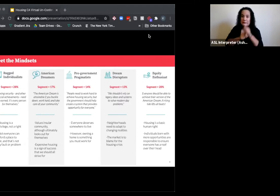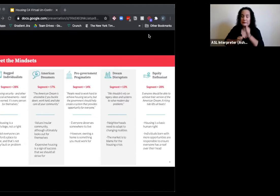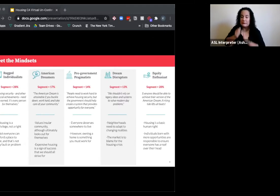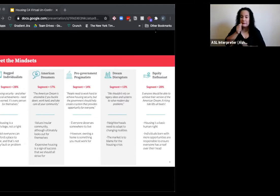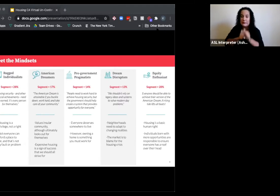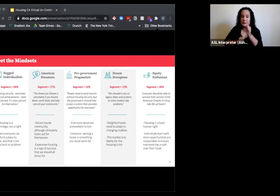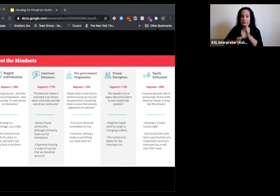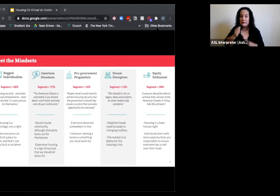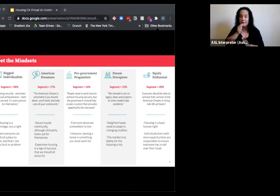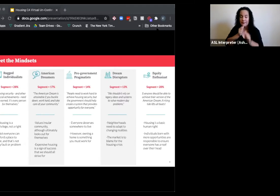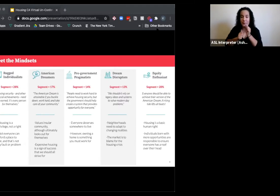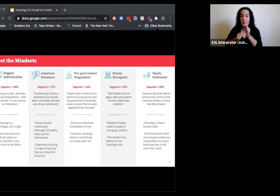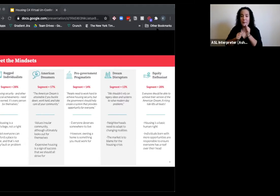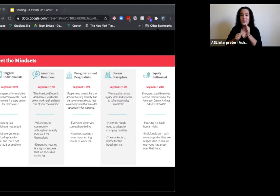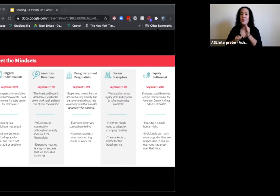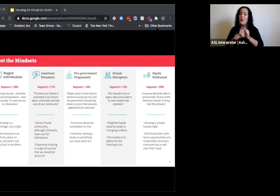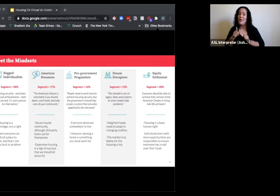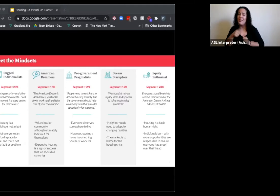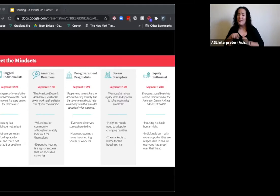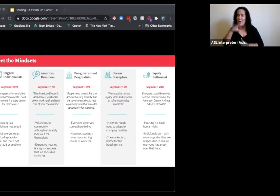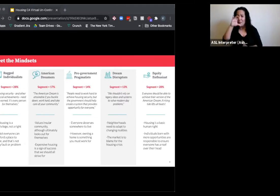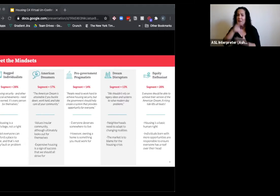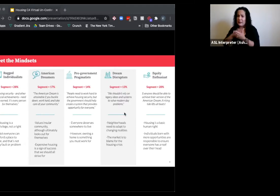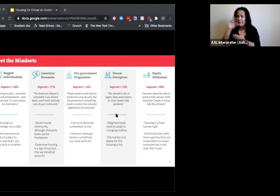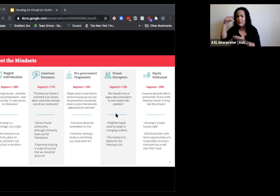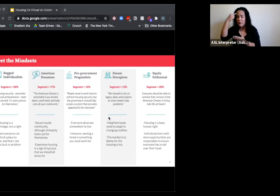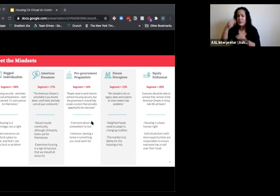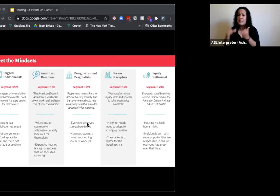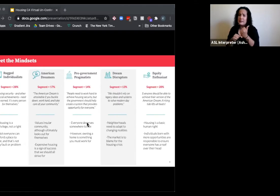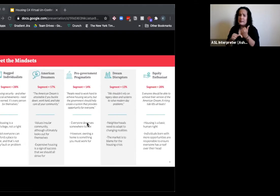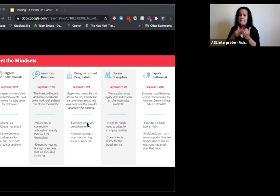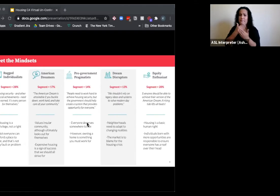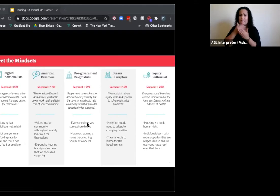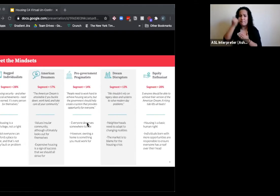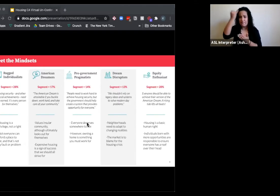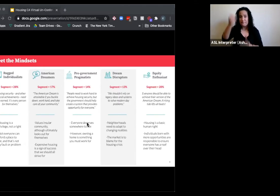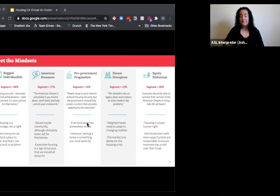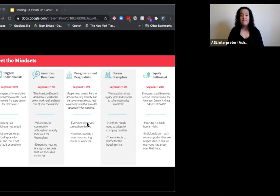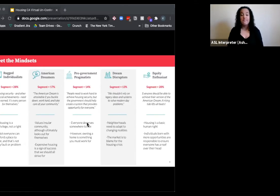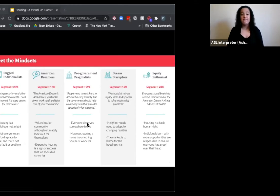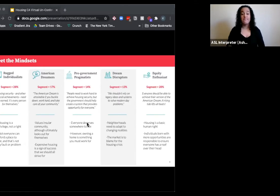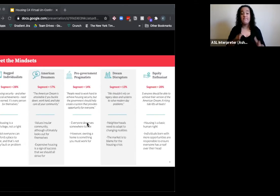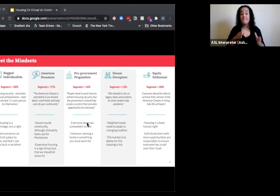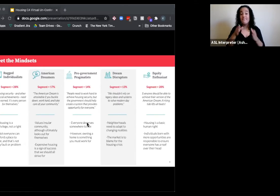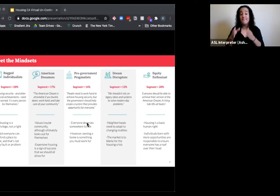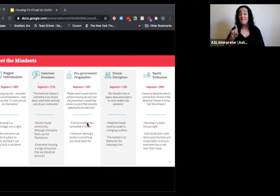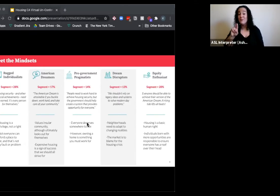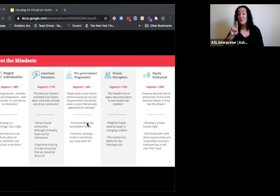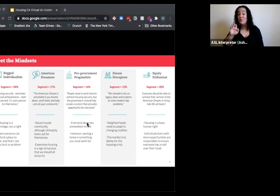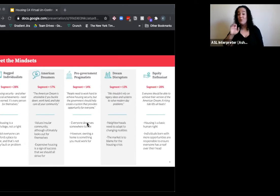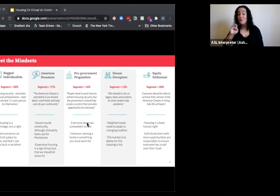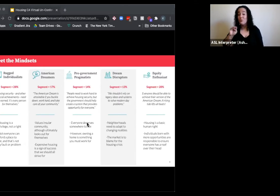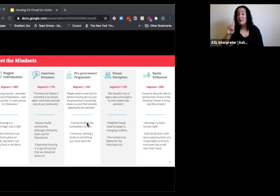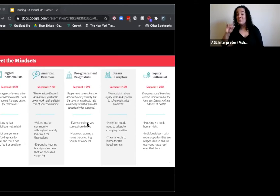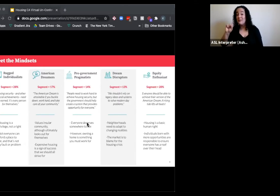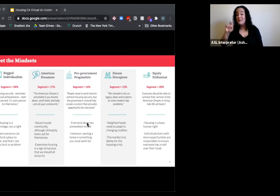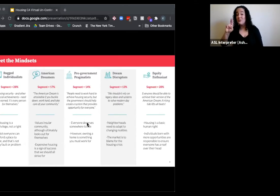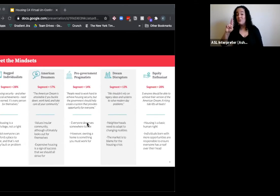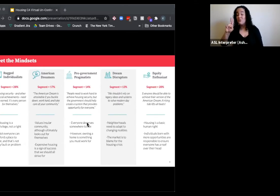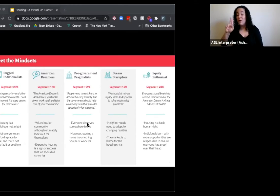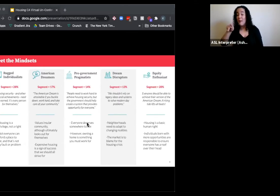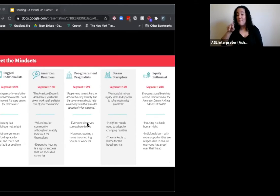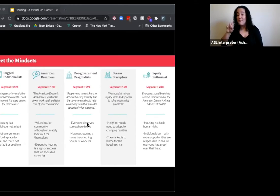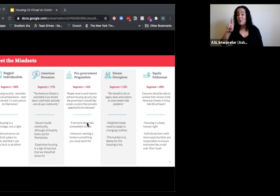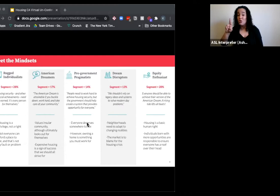much welcomed and appreciated from their perspective. The Dream Disruptors are the smallest segment at 13%, and